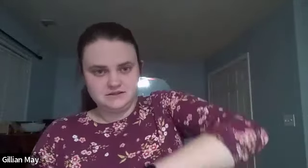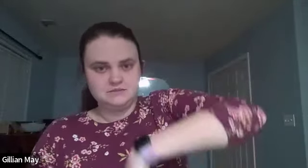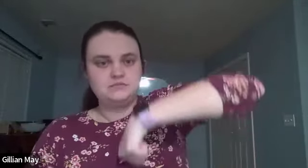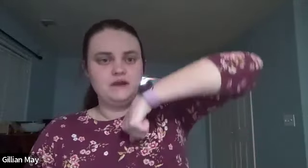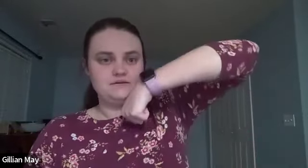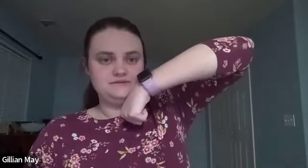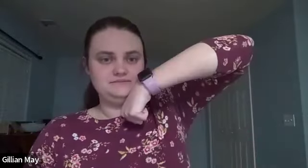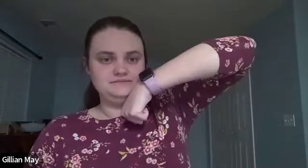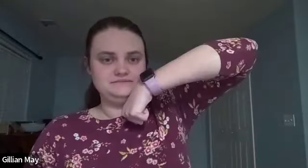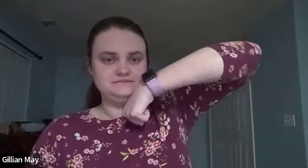Proud.